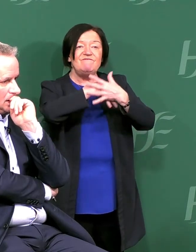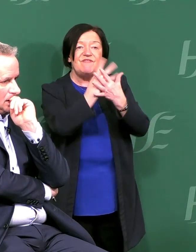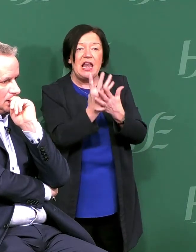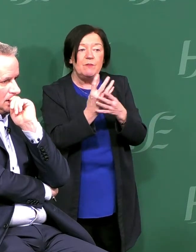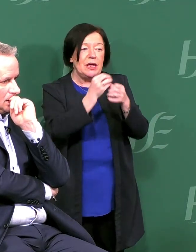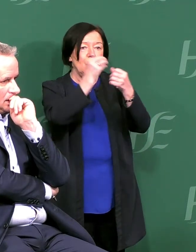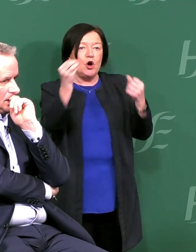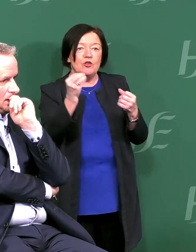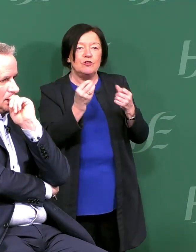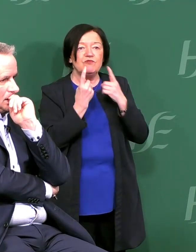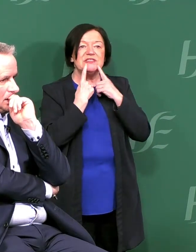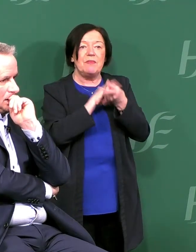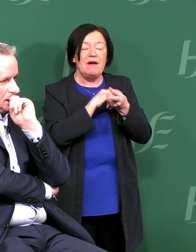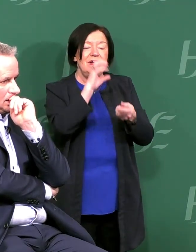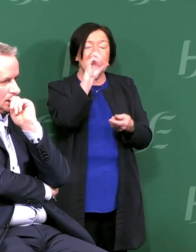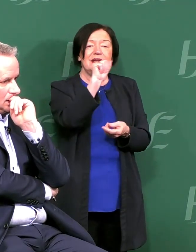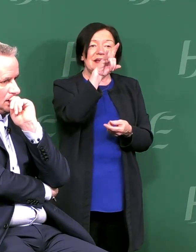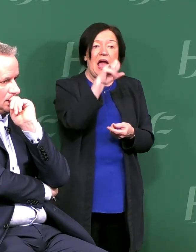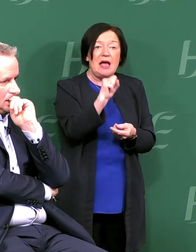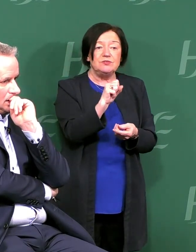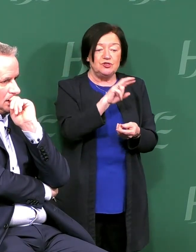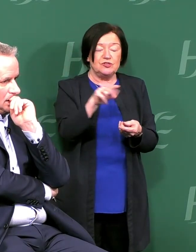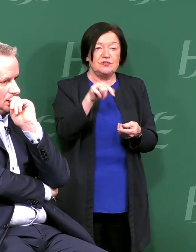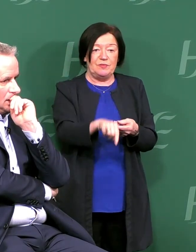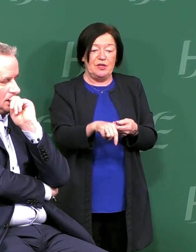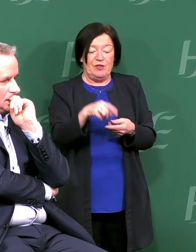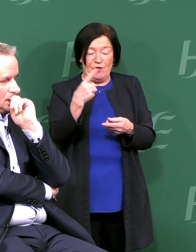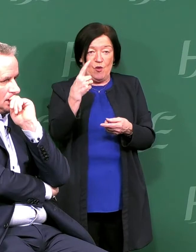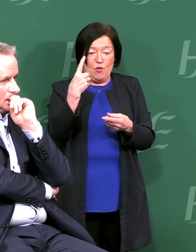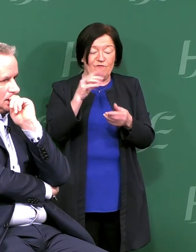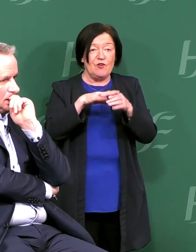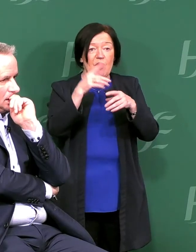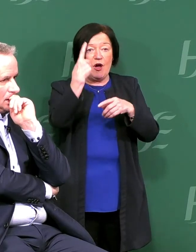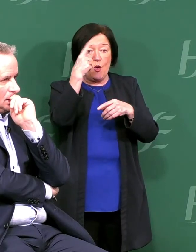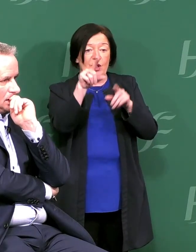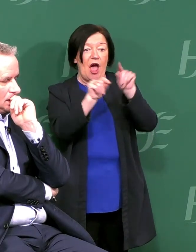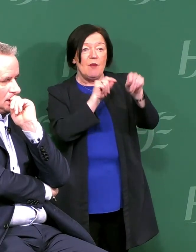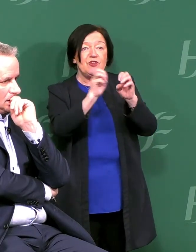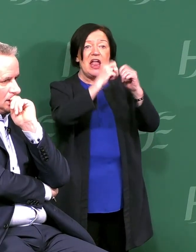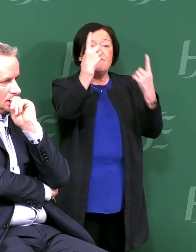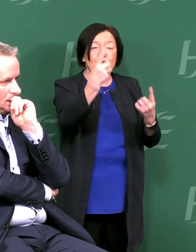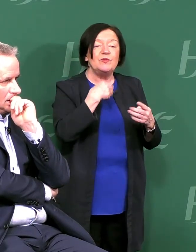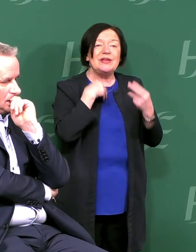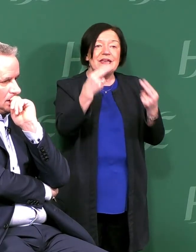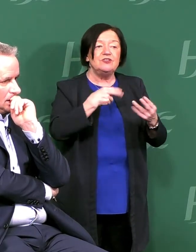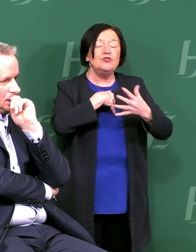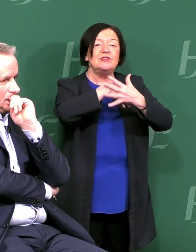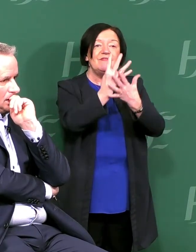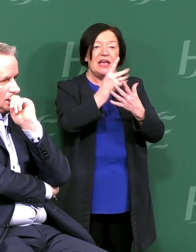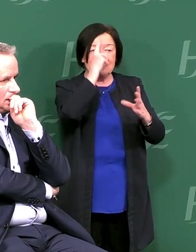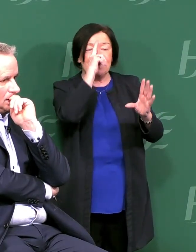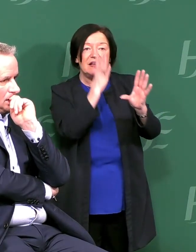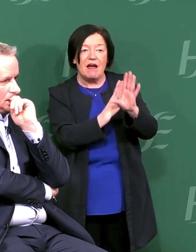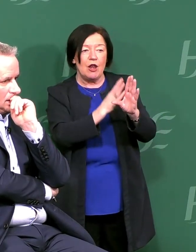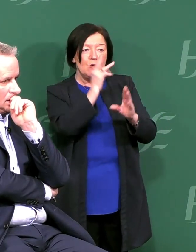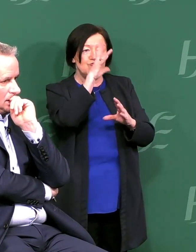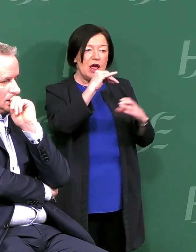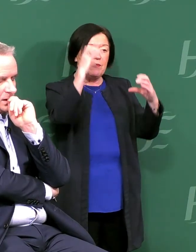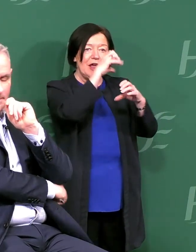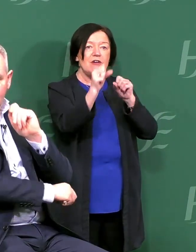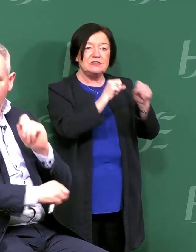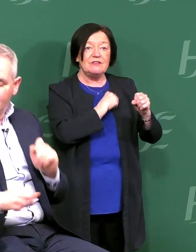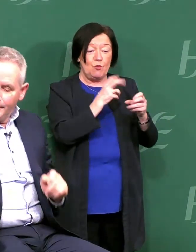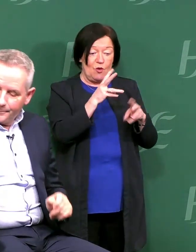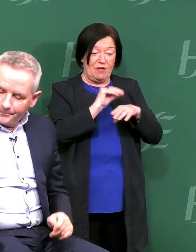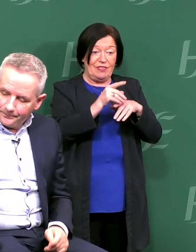other responses, because CAMS should not be the default option for everybody. Actually, what we need to do is develop our psychology and primary care services, and we've been doing